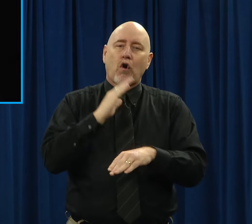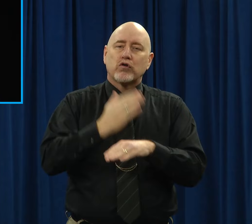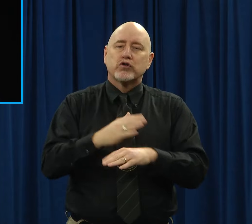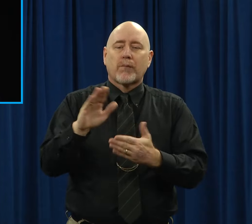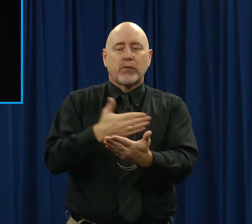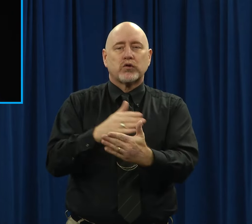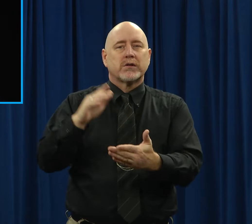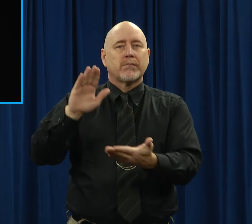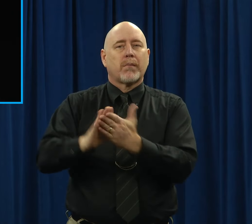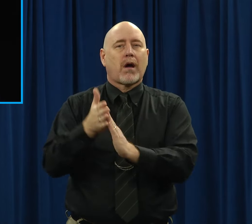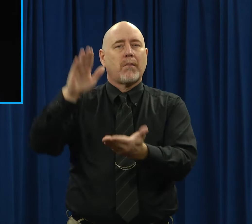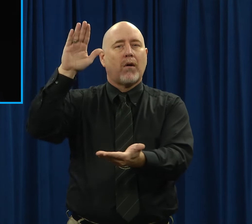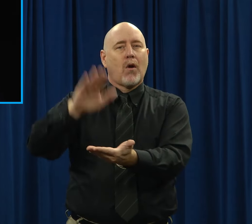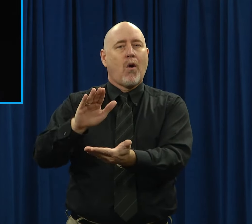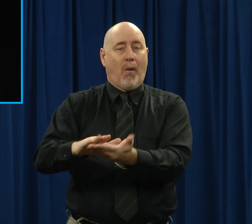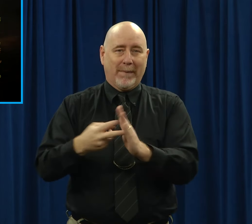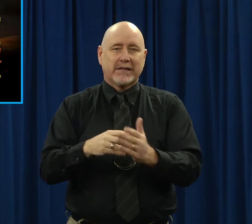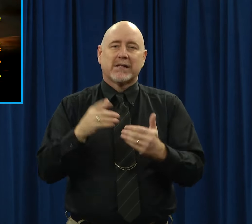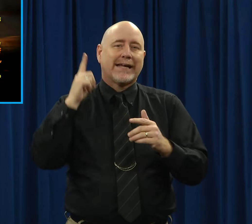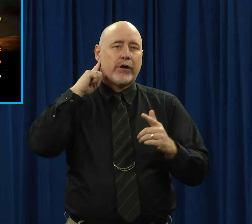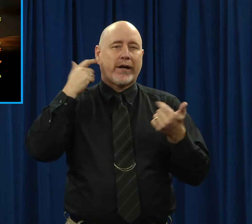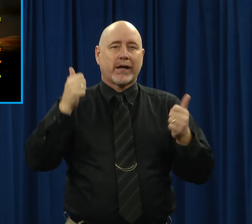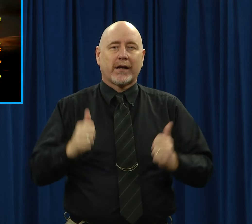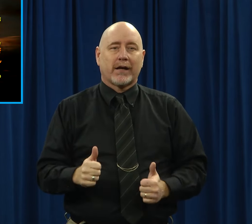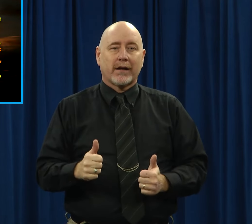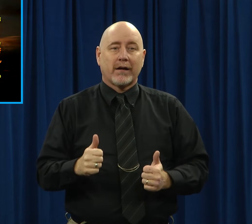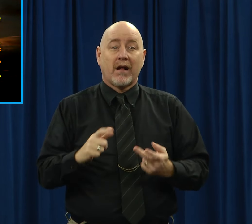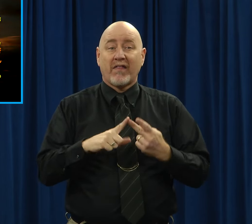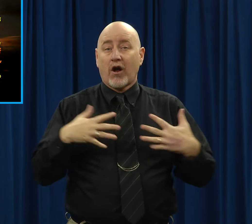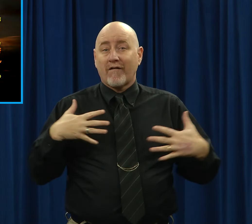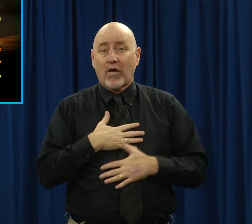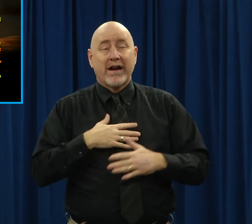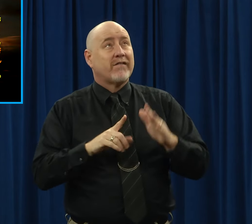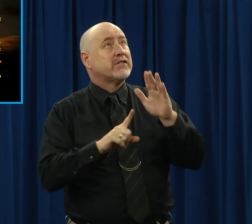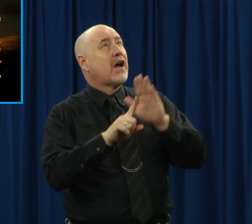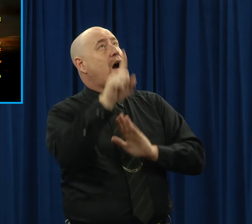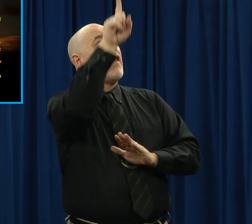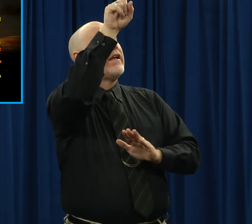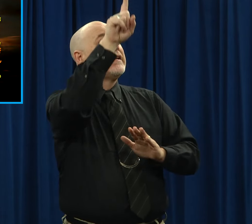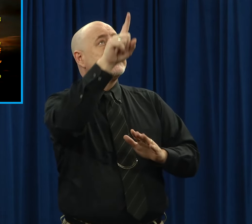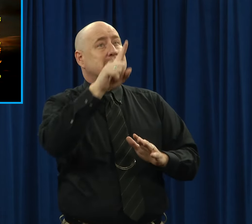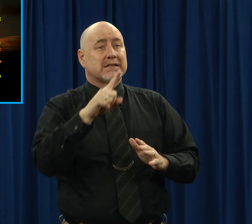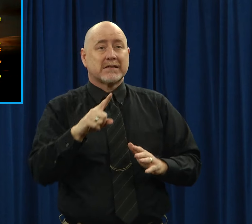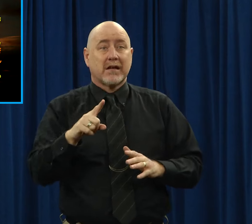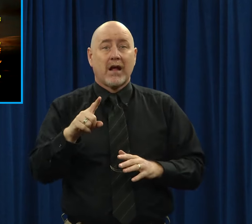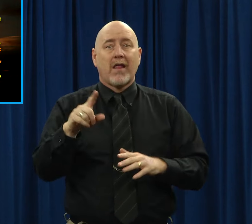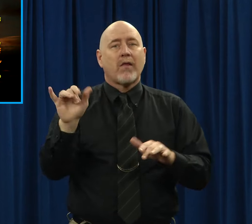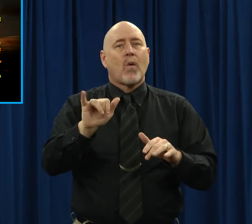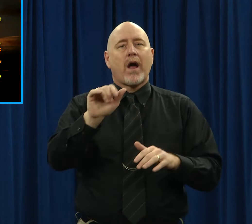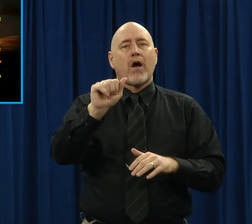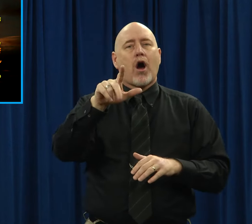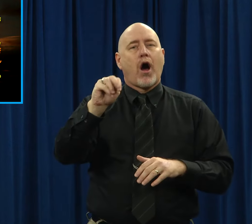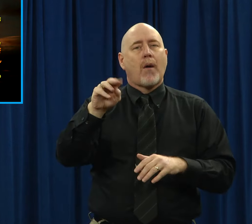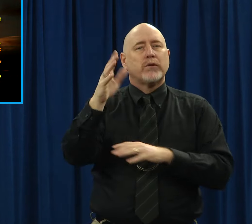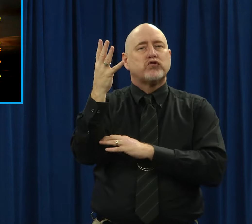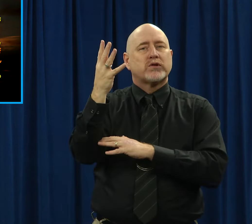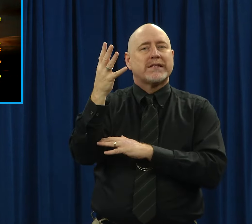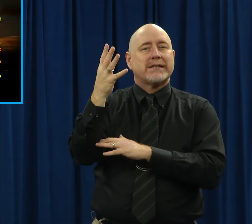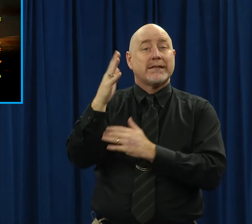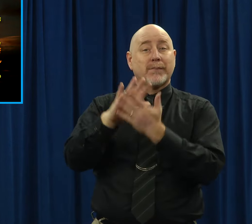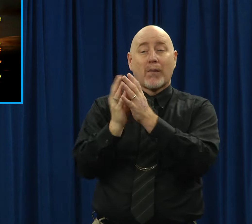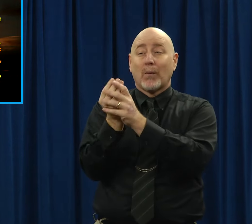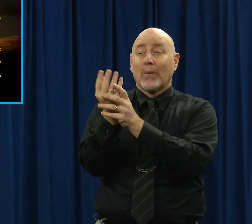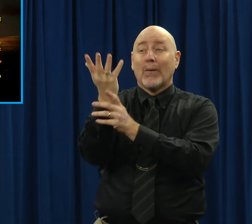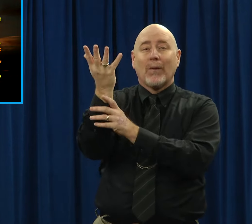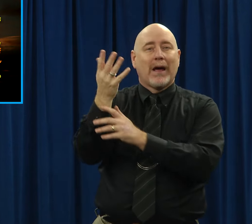That is, you're losing your hearing. Also, they are afraid of height and of terrors in the way. When the almond tree blossoms, your